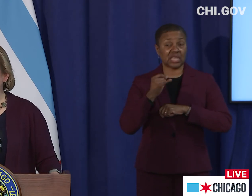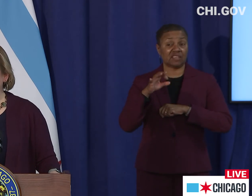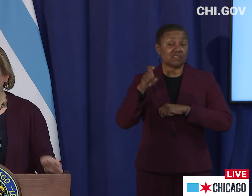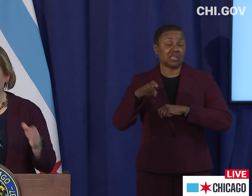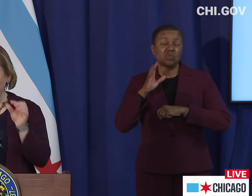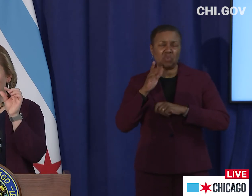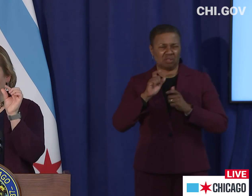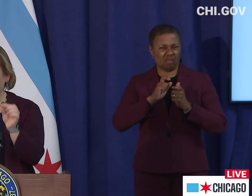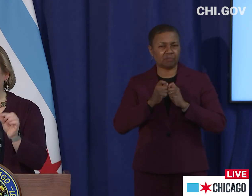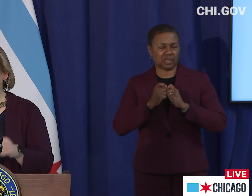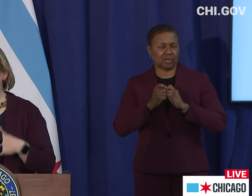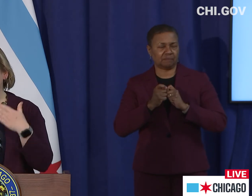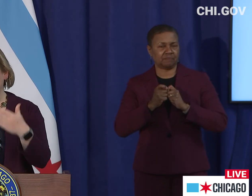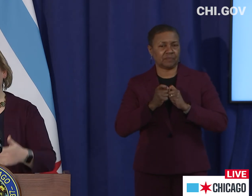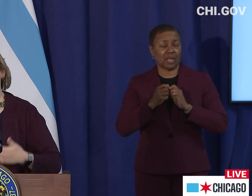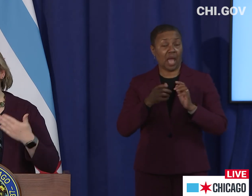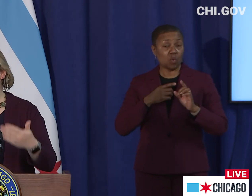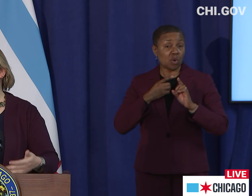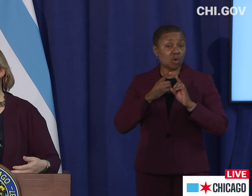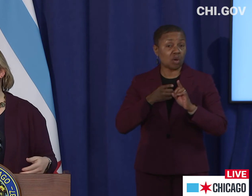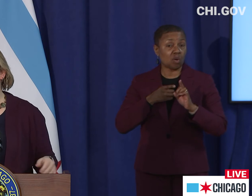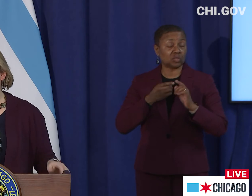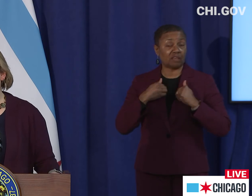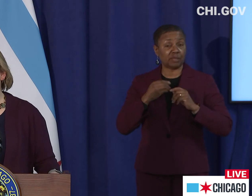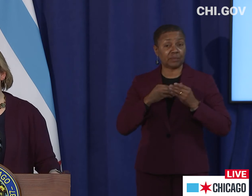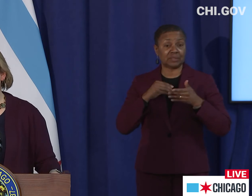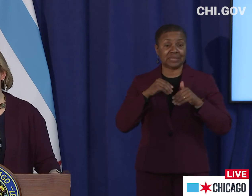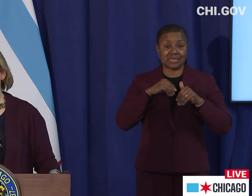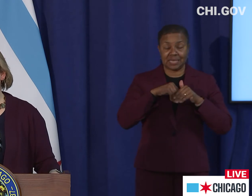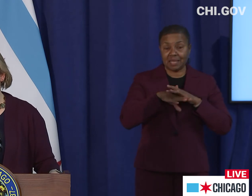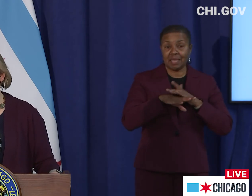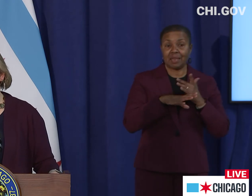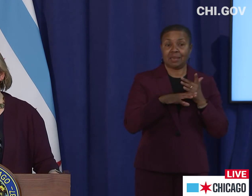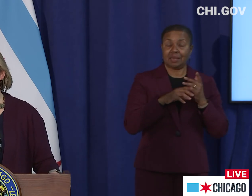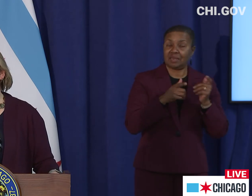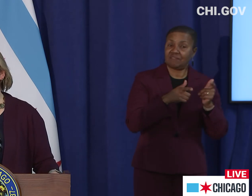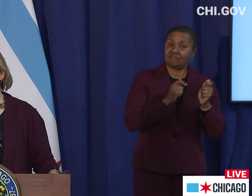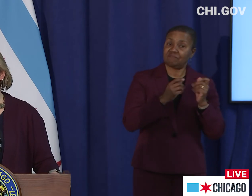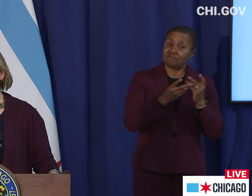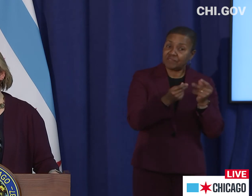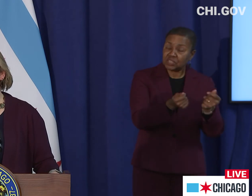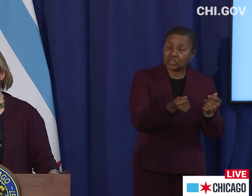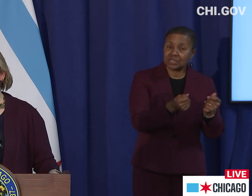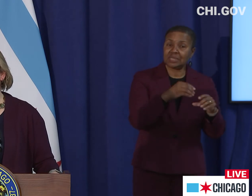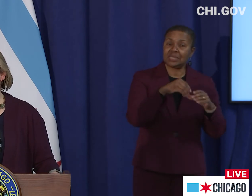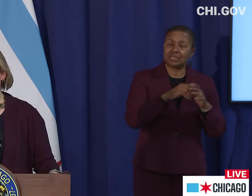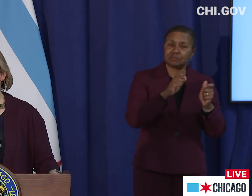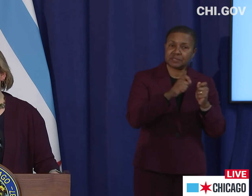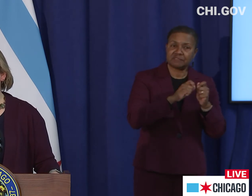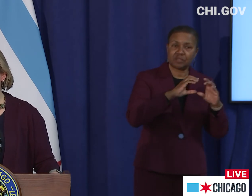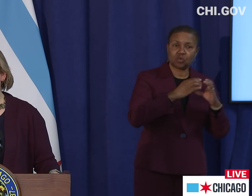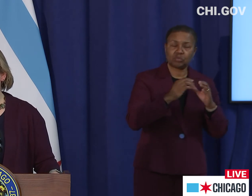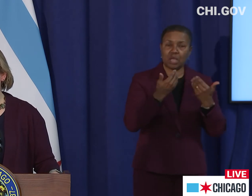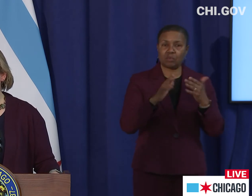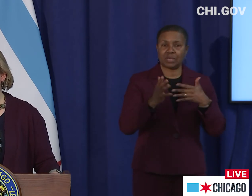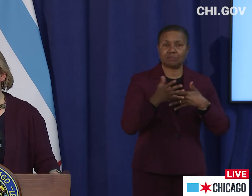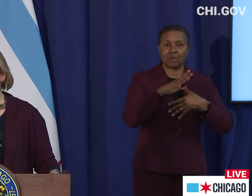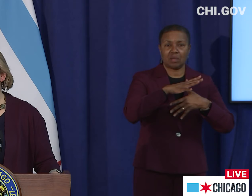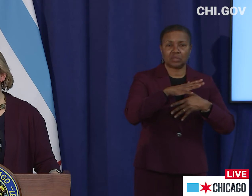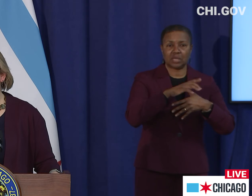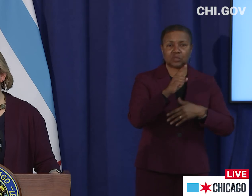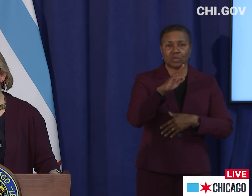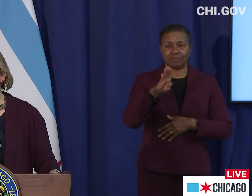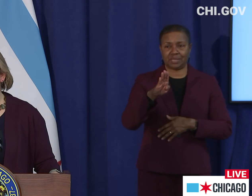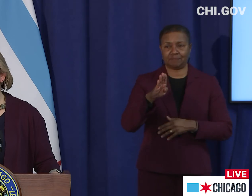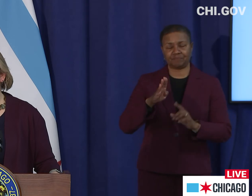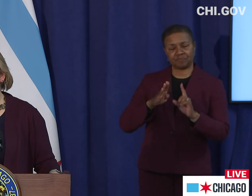needed. Again, our goal is to get people in as quickly and efficiently as we can within the groups that are already prioritized in 1B.